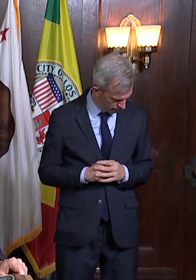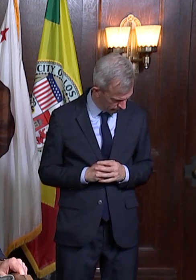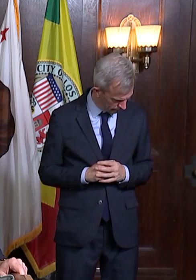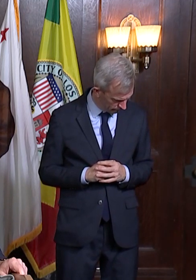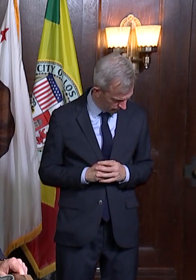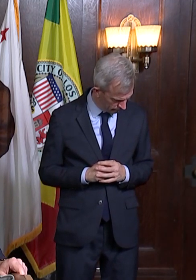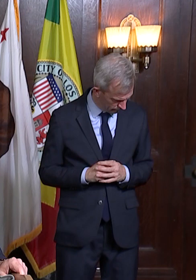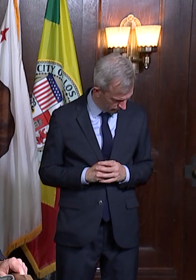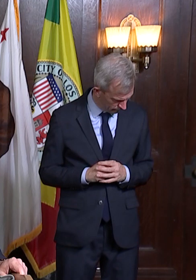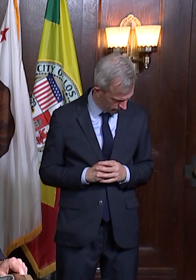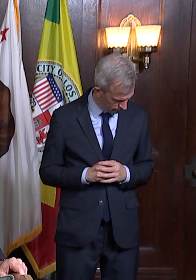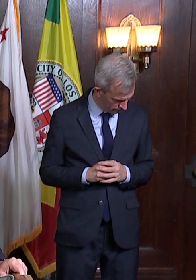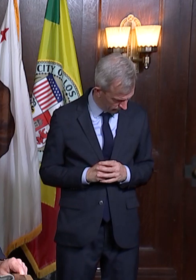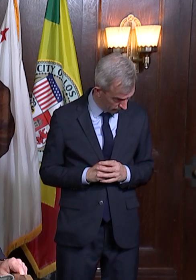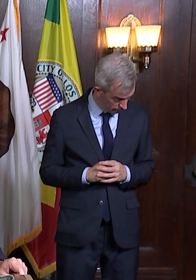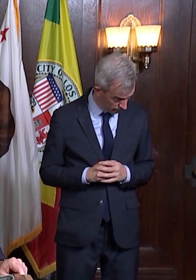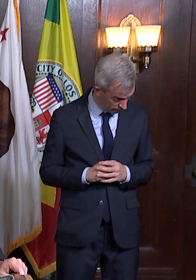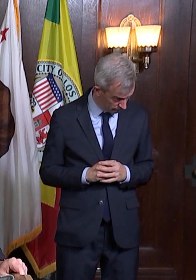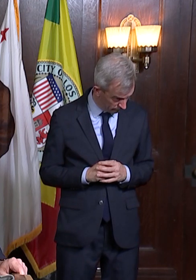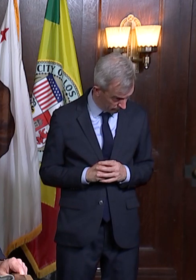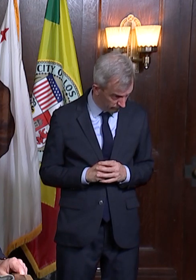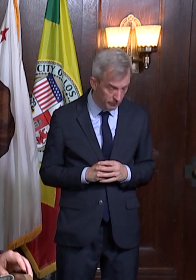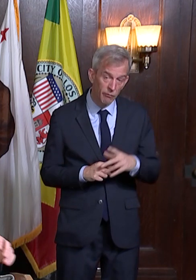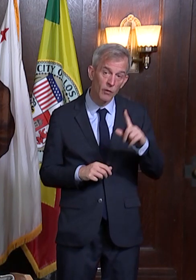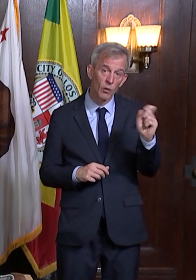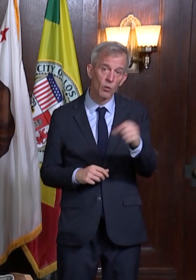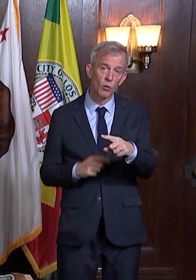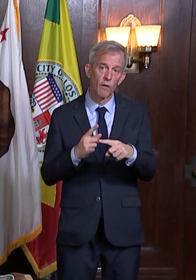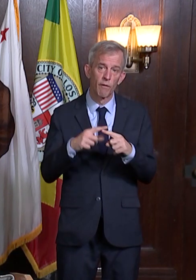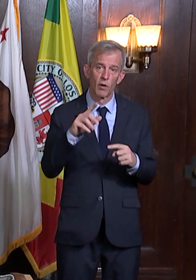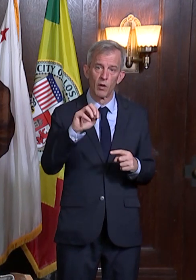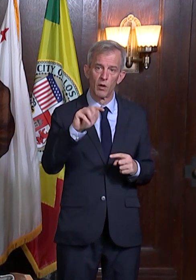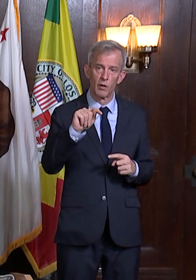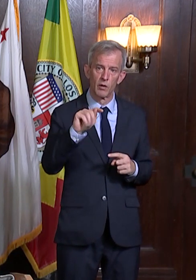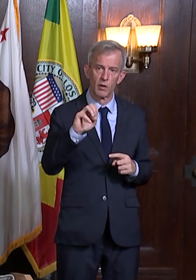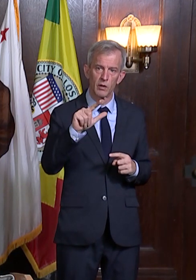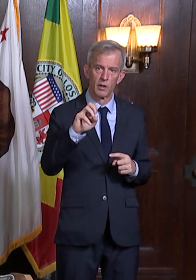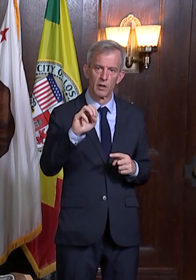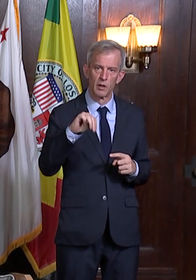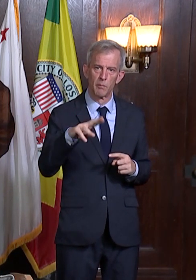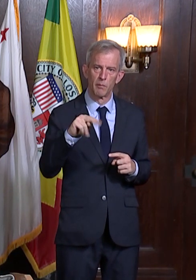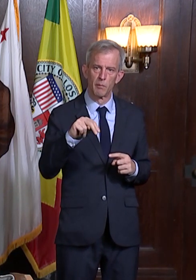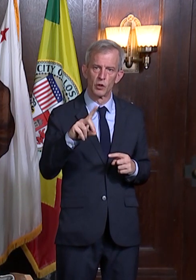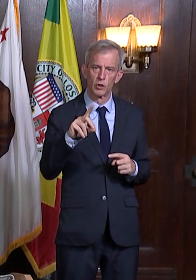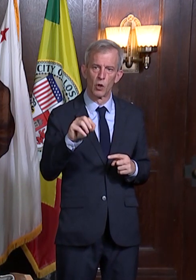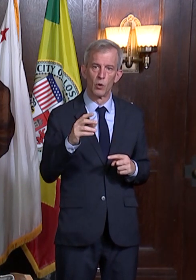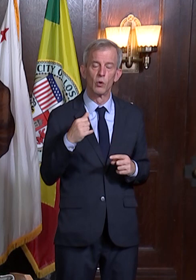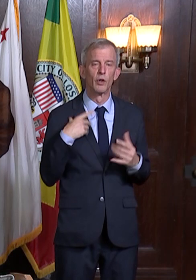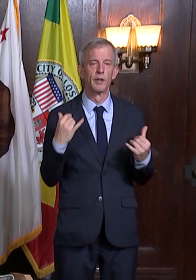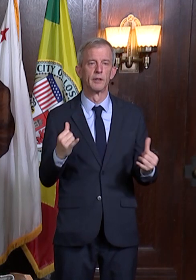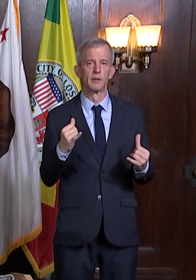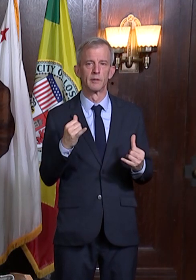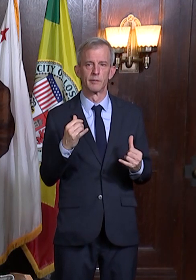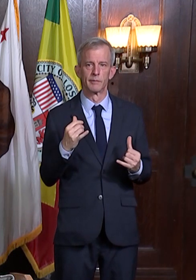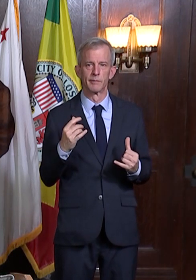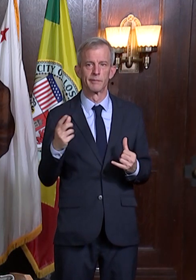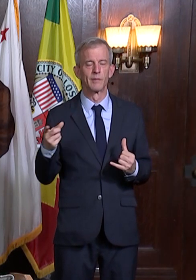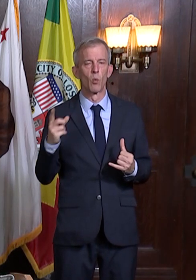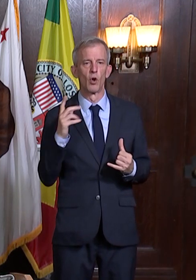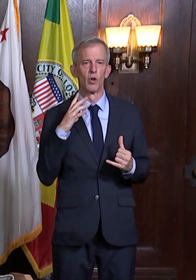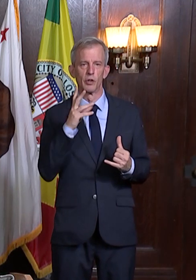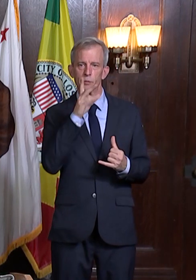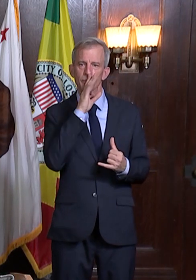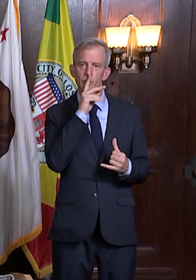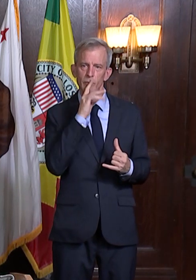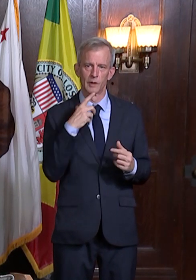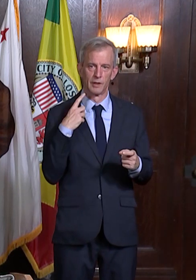from Danora Perez from Telemundo, and she's asking if you can provide your answers in Spanish. Sure. First, many